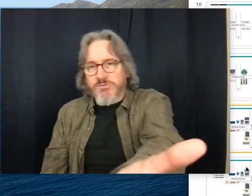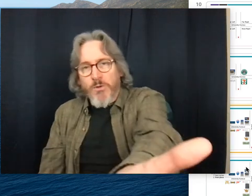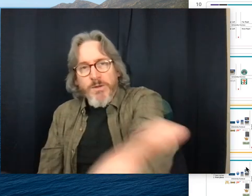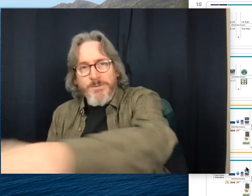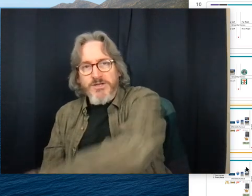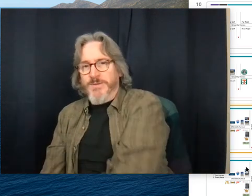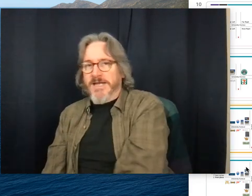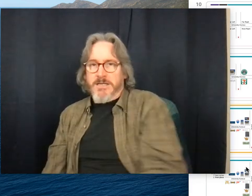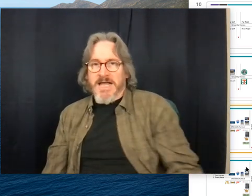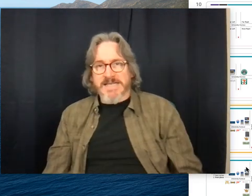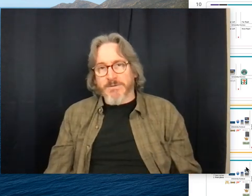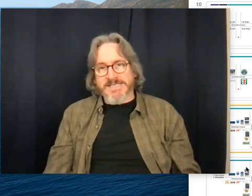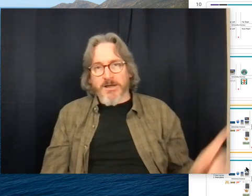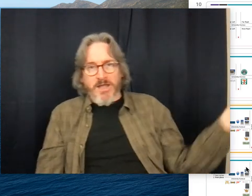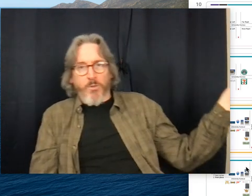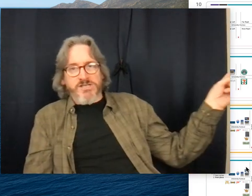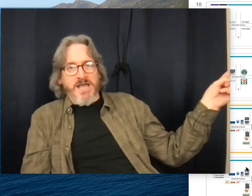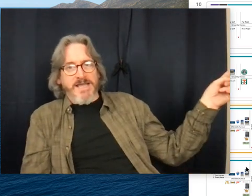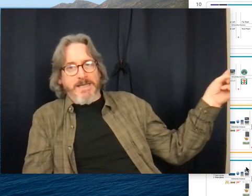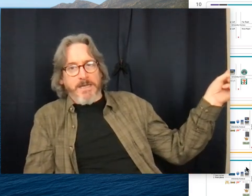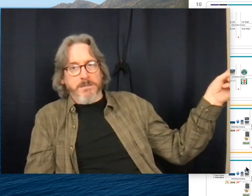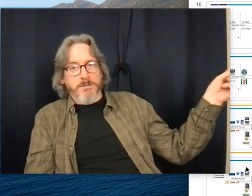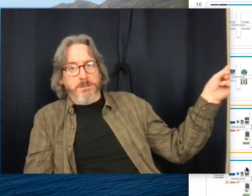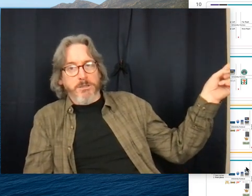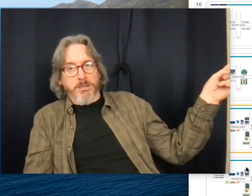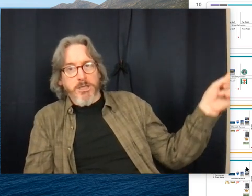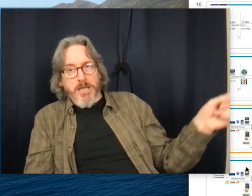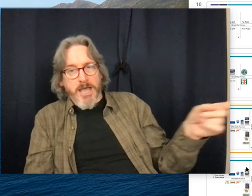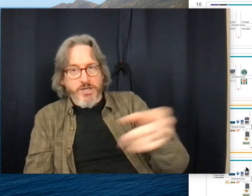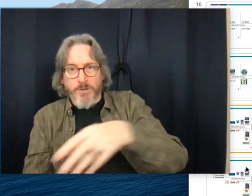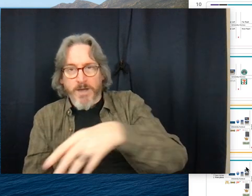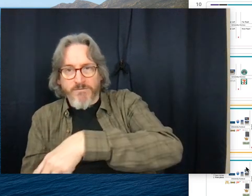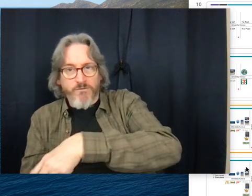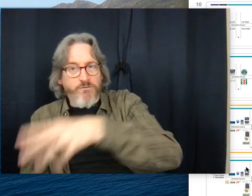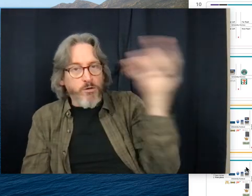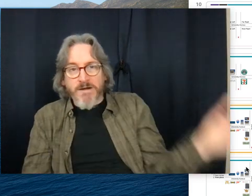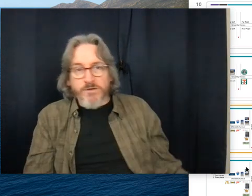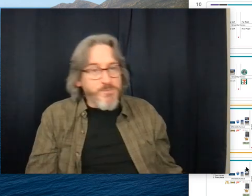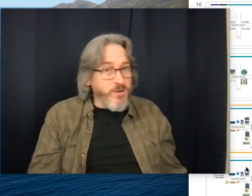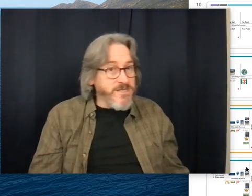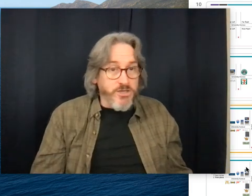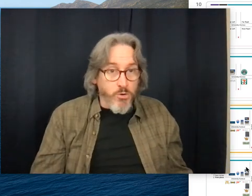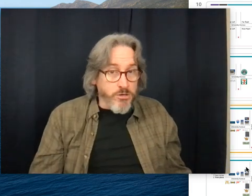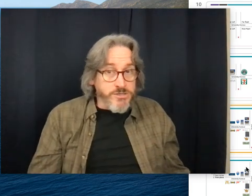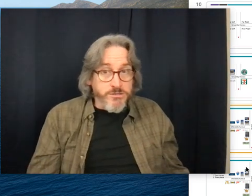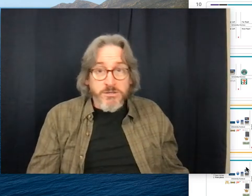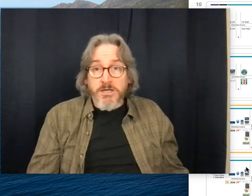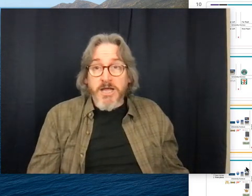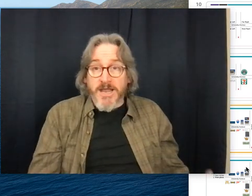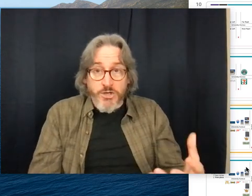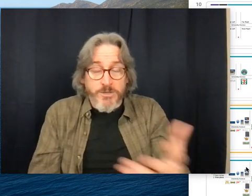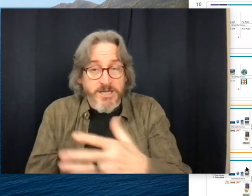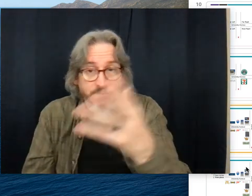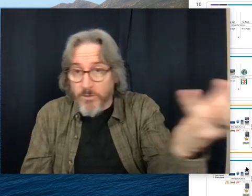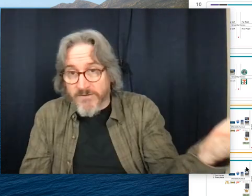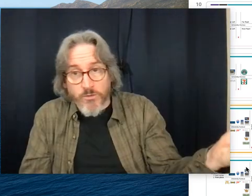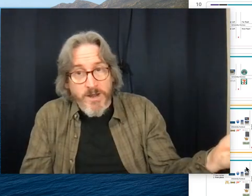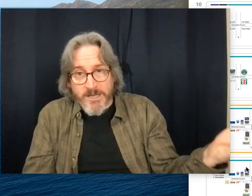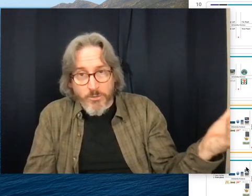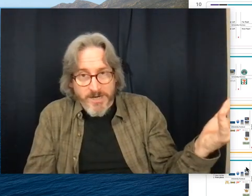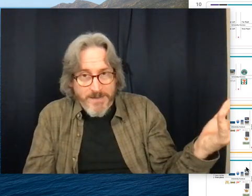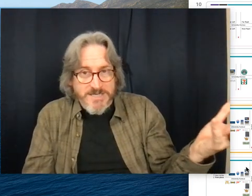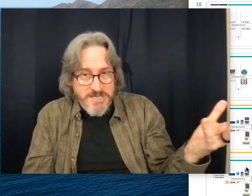This is what we would be doing in class. I would say, okay, where's the IKEA? And you have 4 reference points at the corners, and you can give me